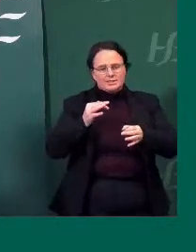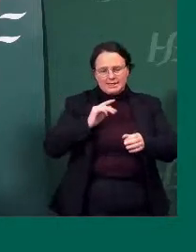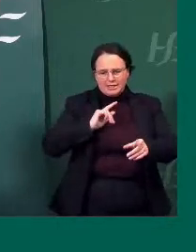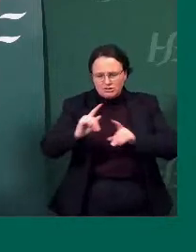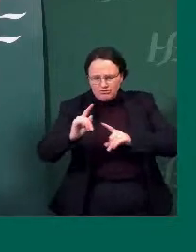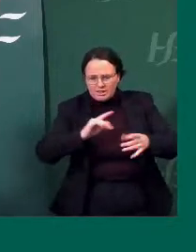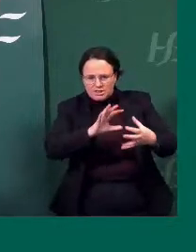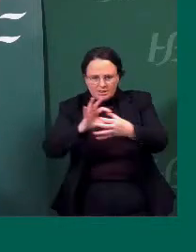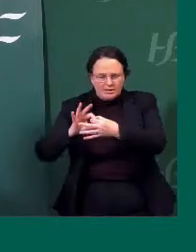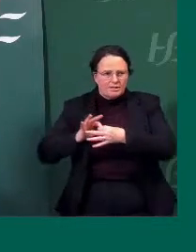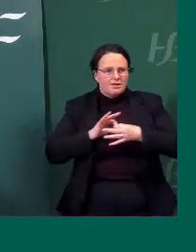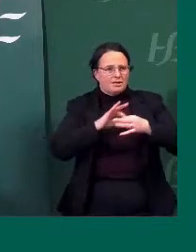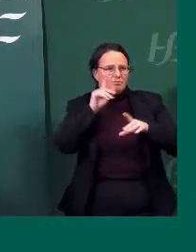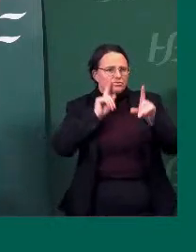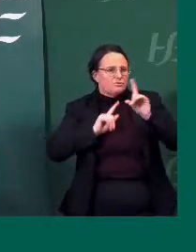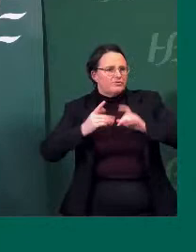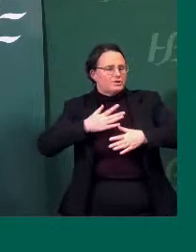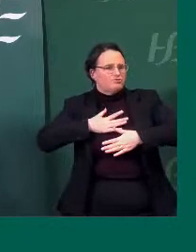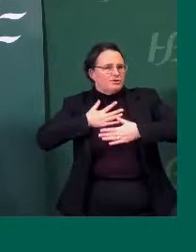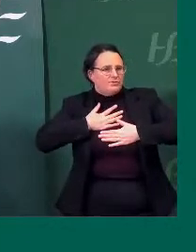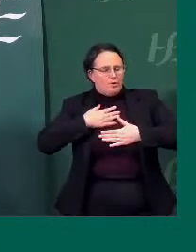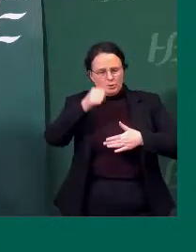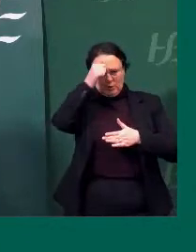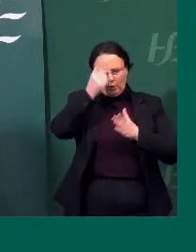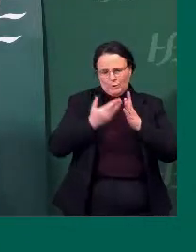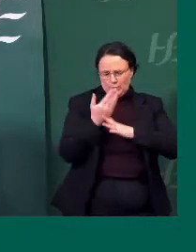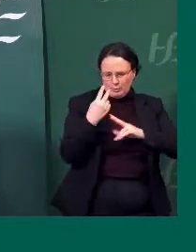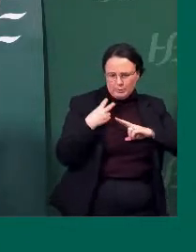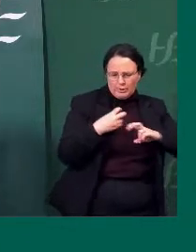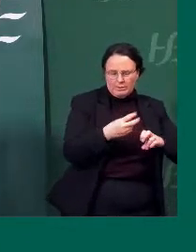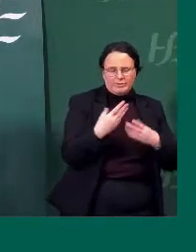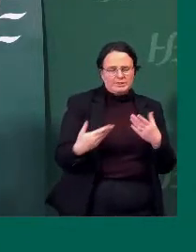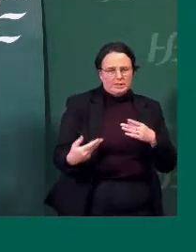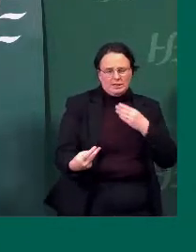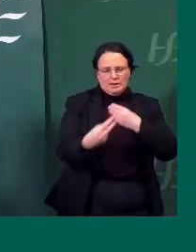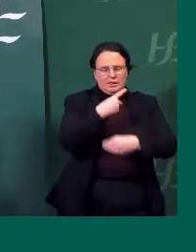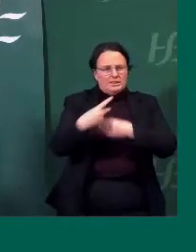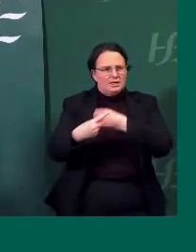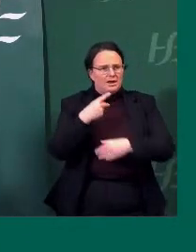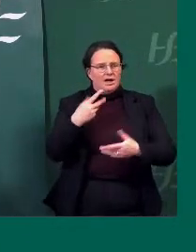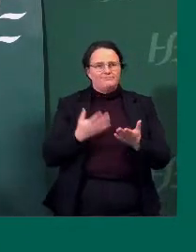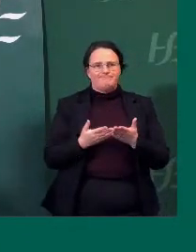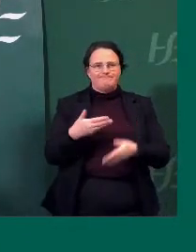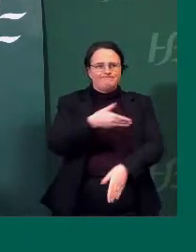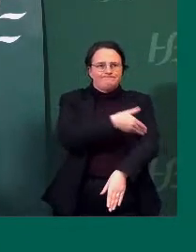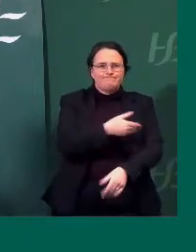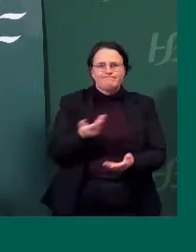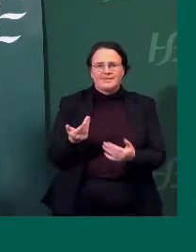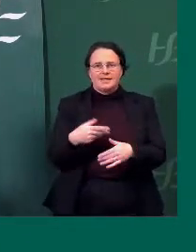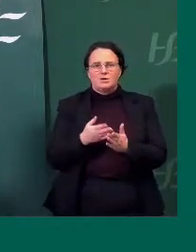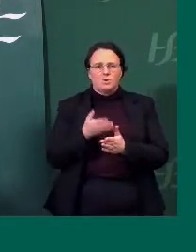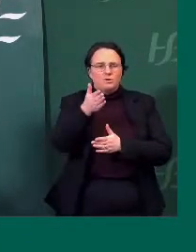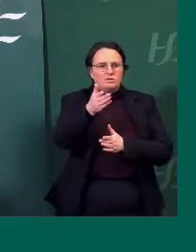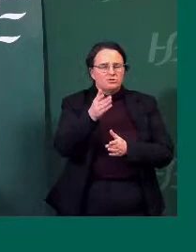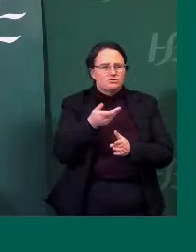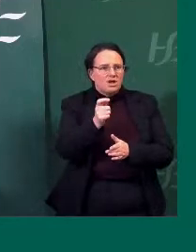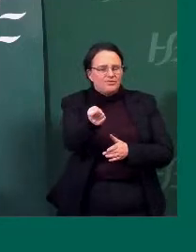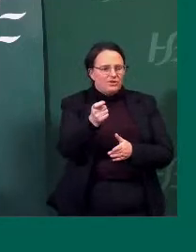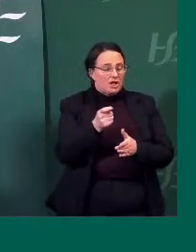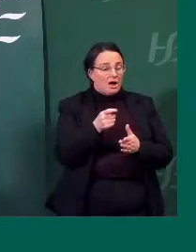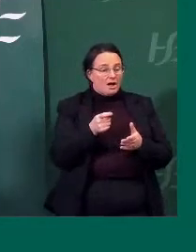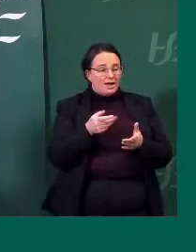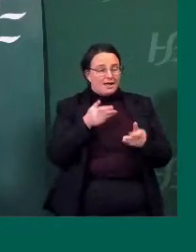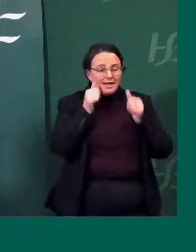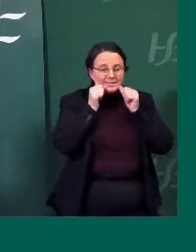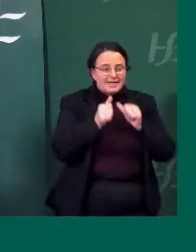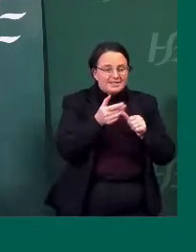interacting. And we know from the research now that people have been disrupted in so many different ways: ability to travel, ability to attend funerals, to mix